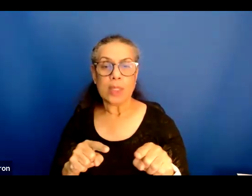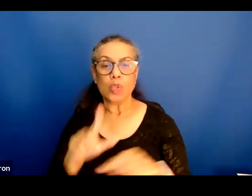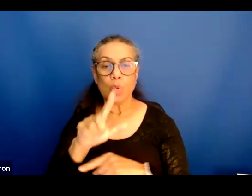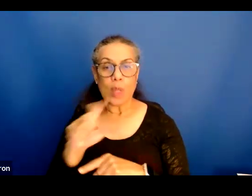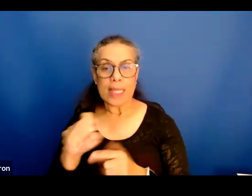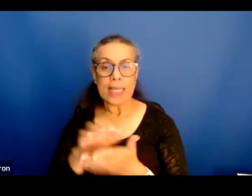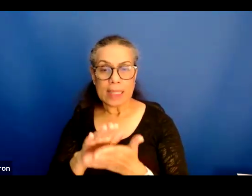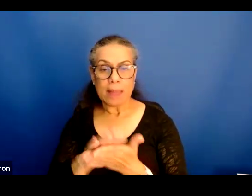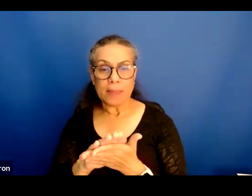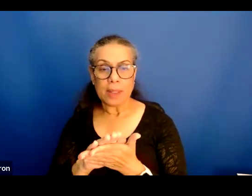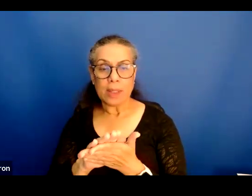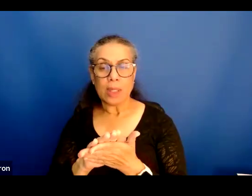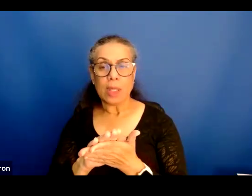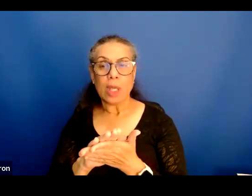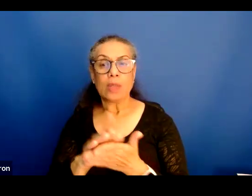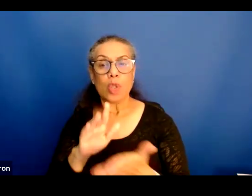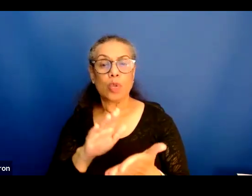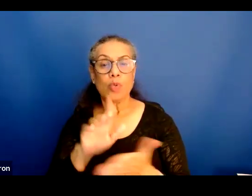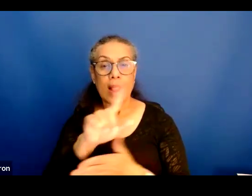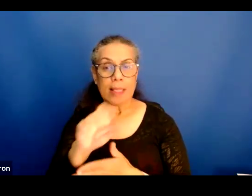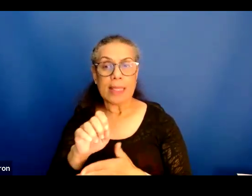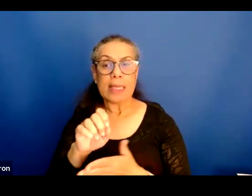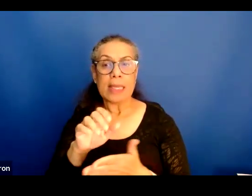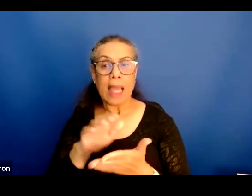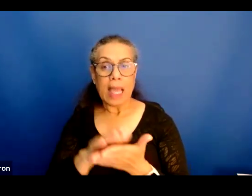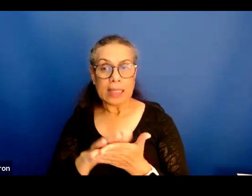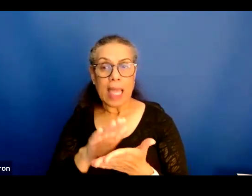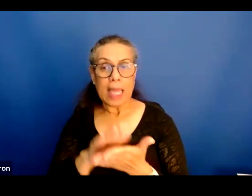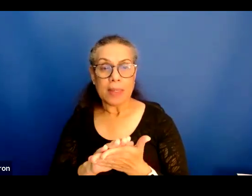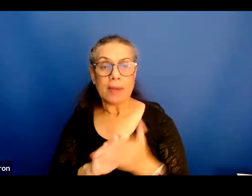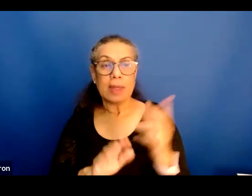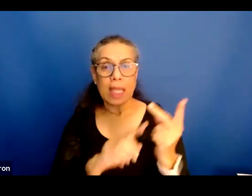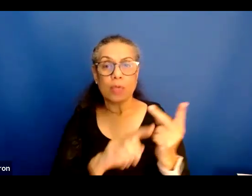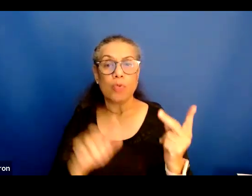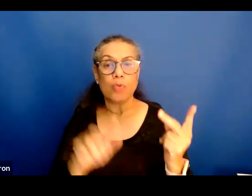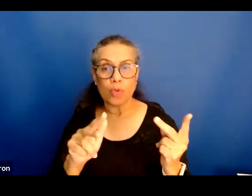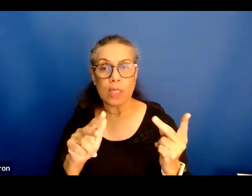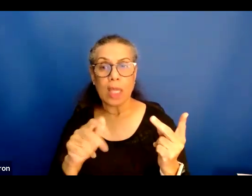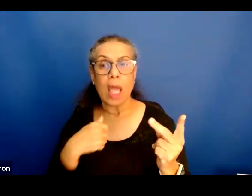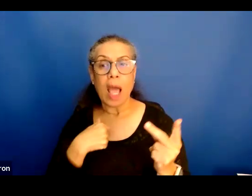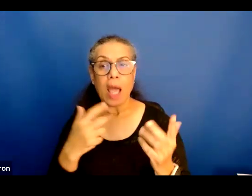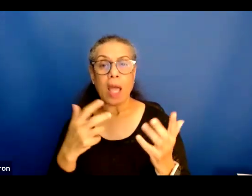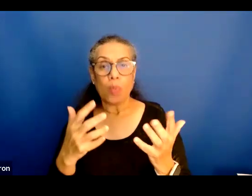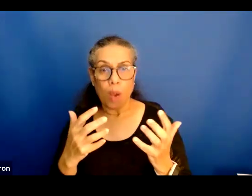Although Lee Academy from K through 3rd grade is my favorite school,